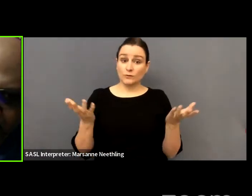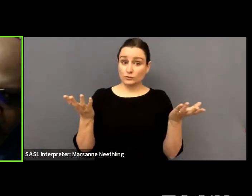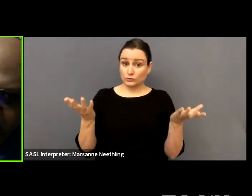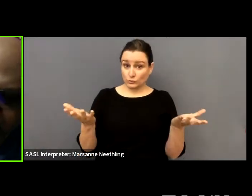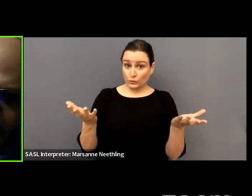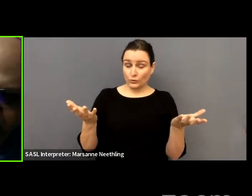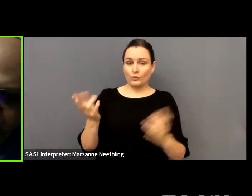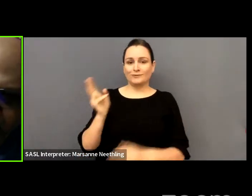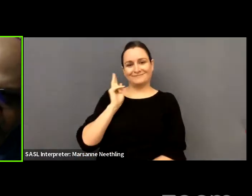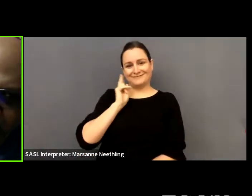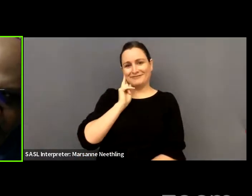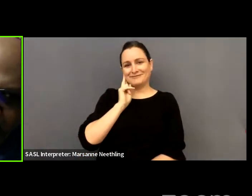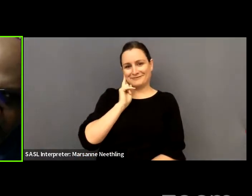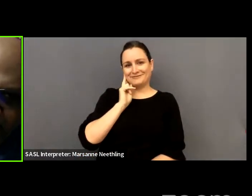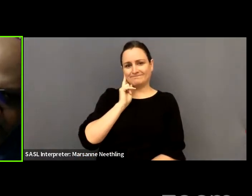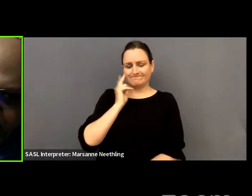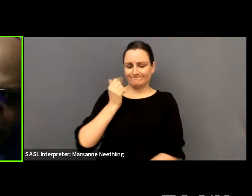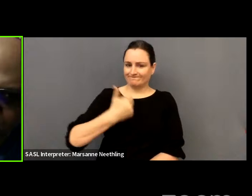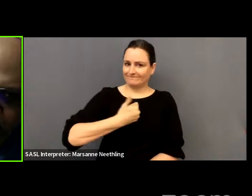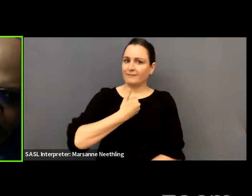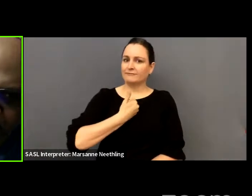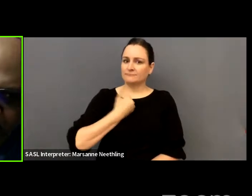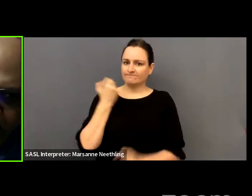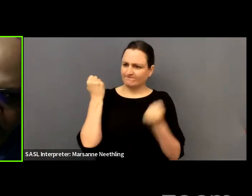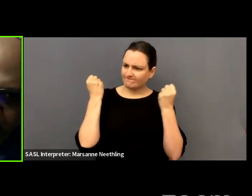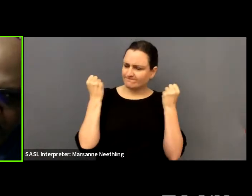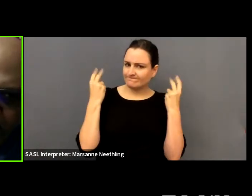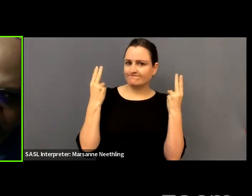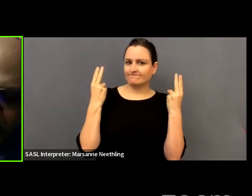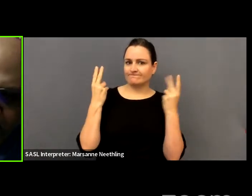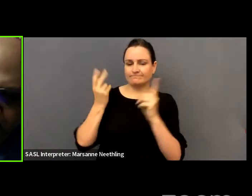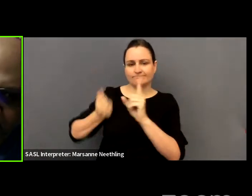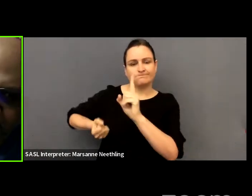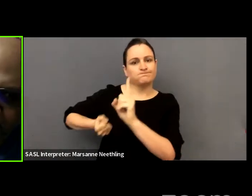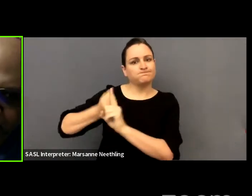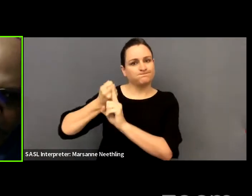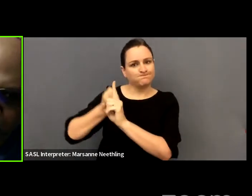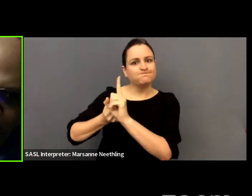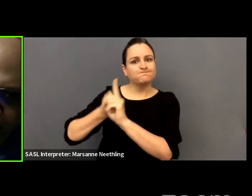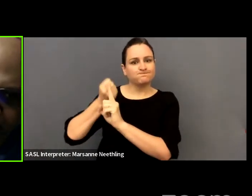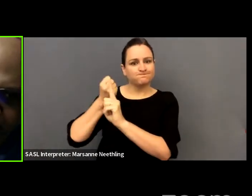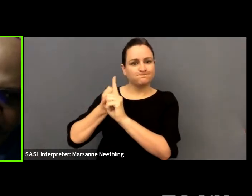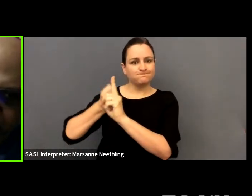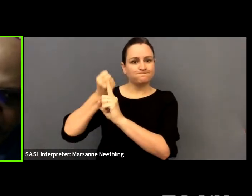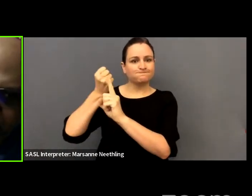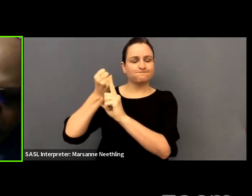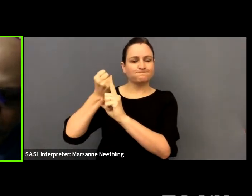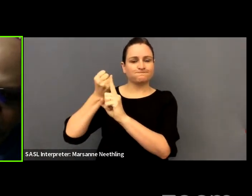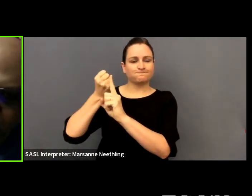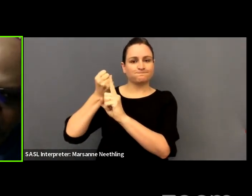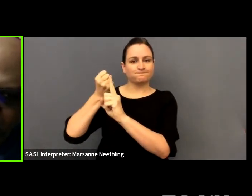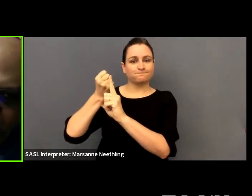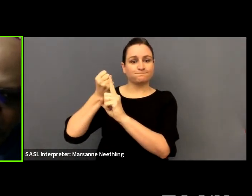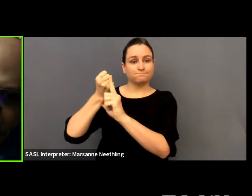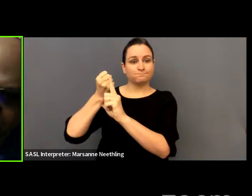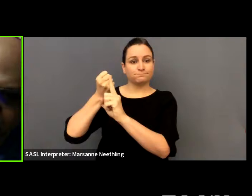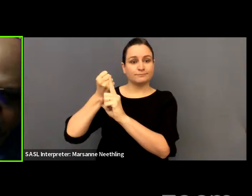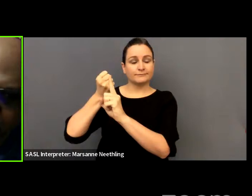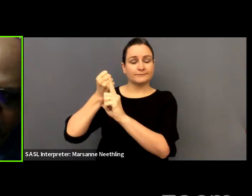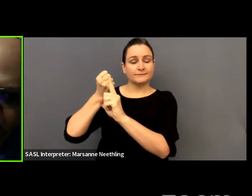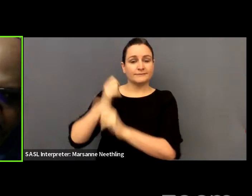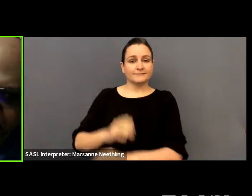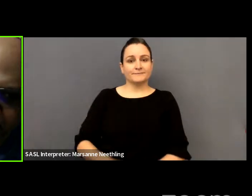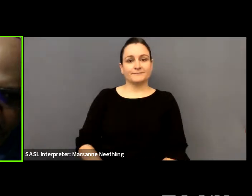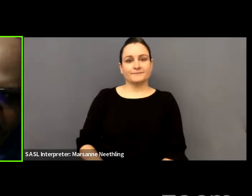that resulted in the deaf community arriving at the point where